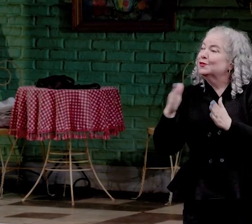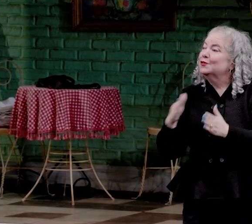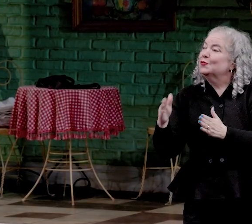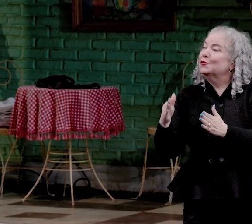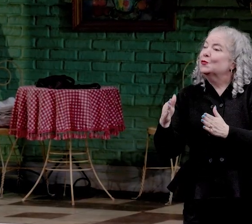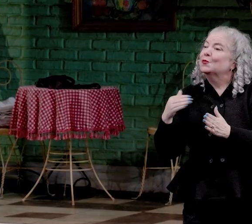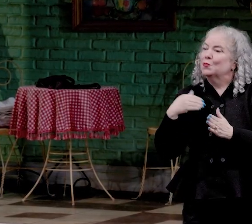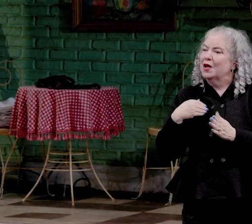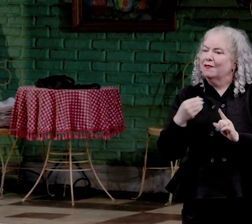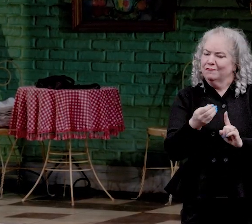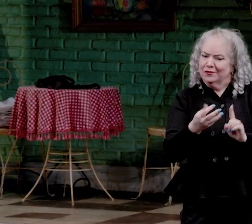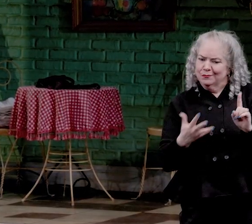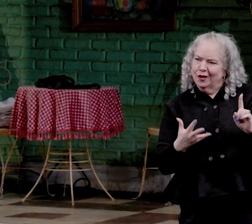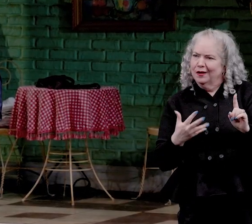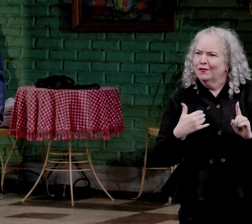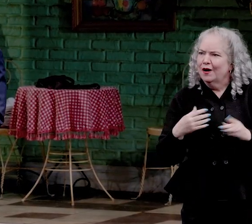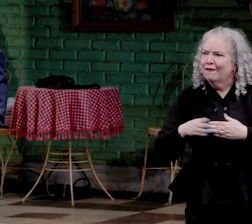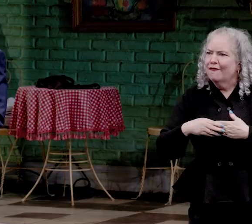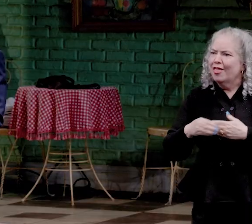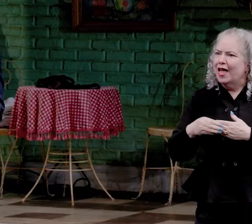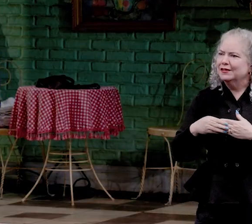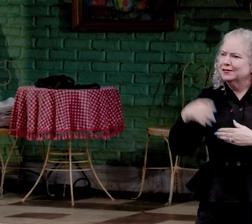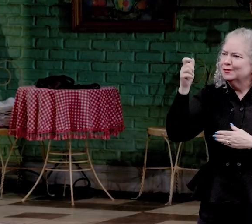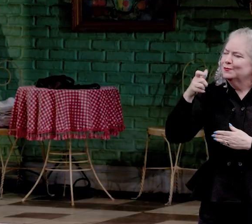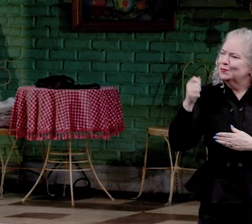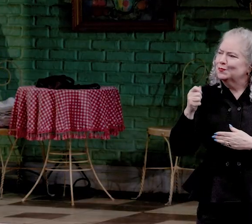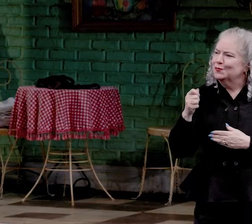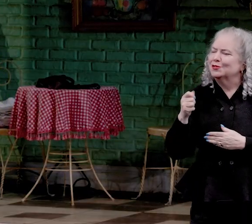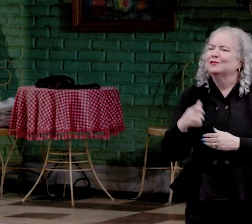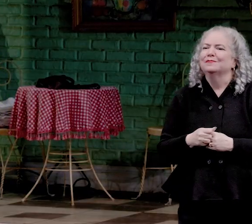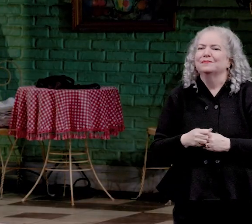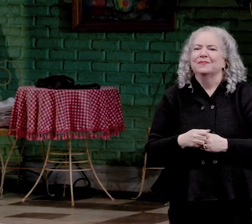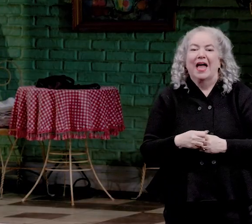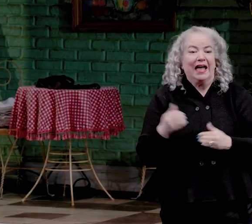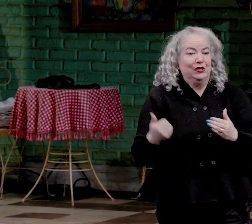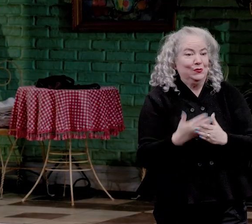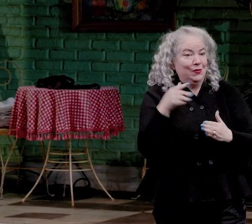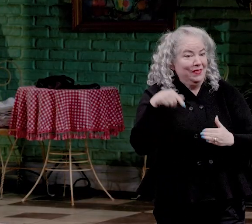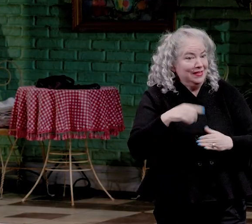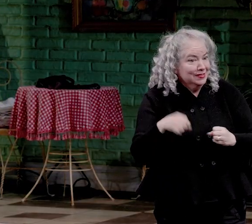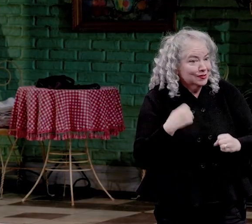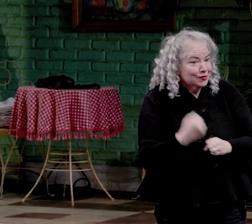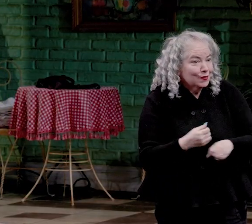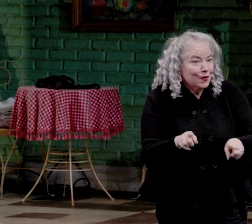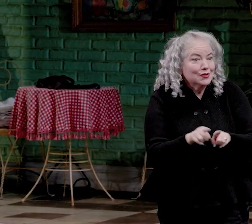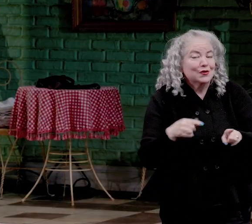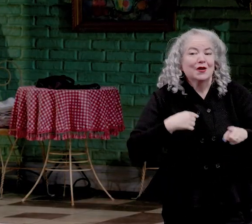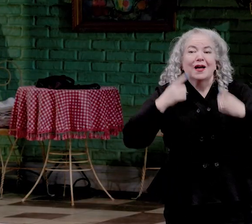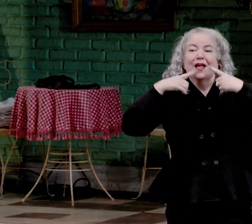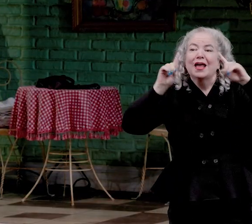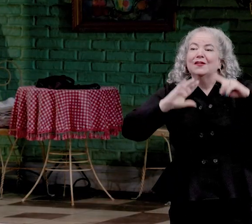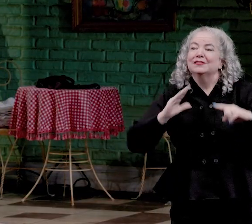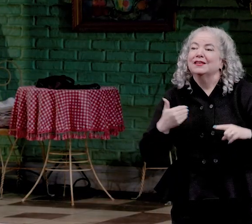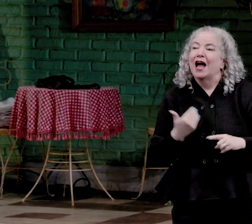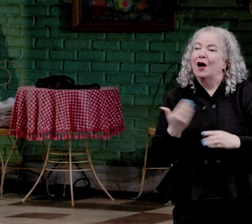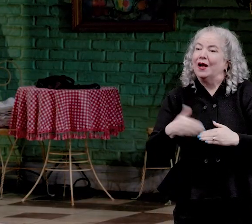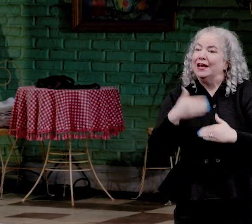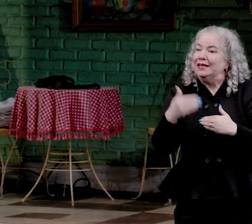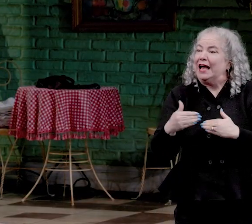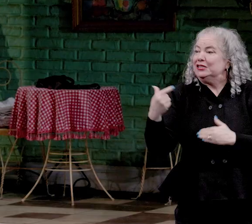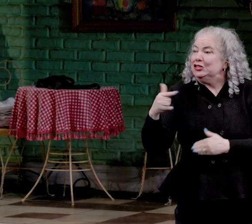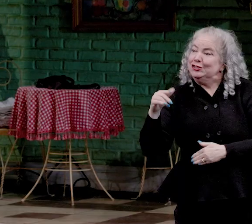our Flex subscription packages as well. And new this year, we have announced our next Gen